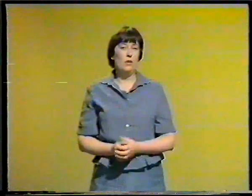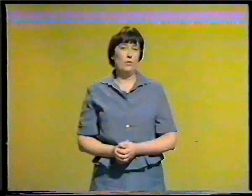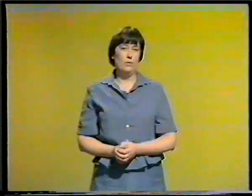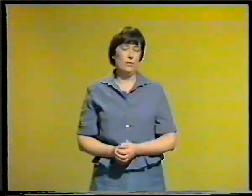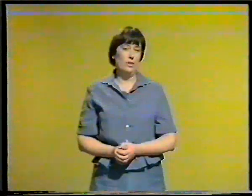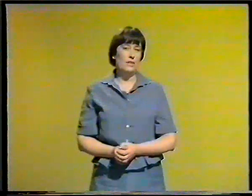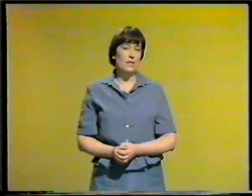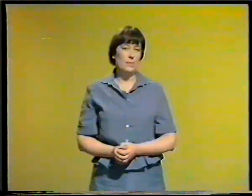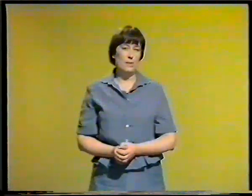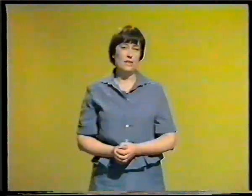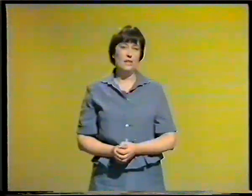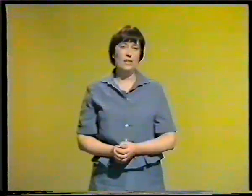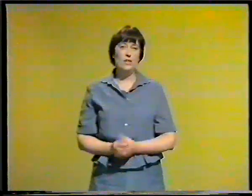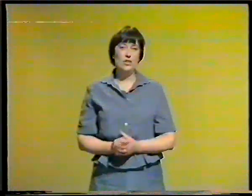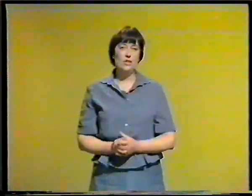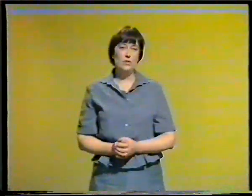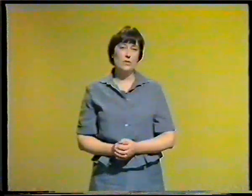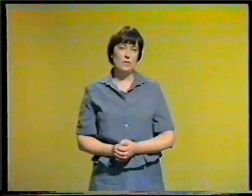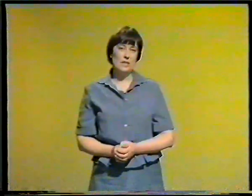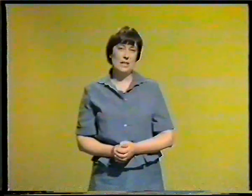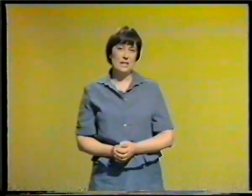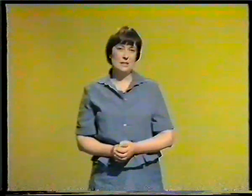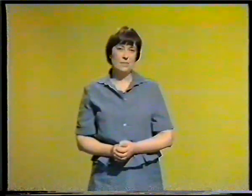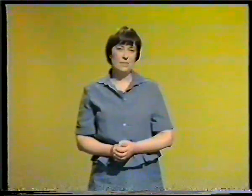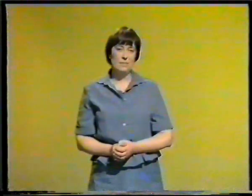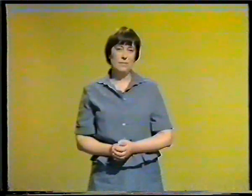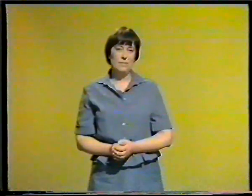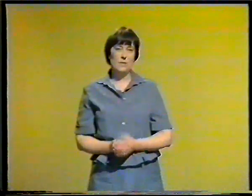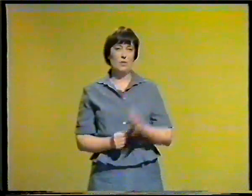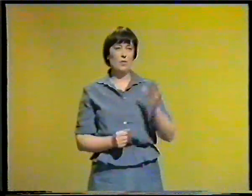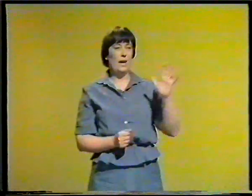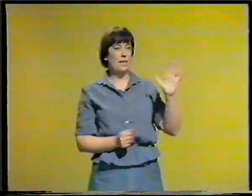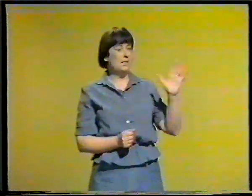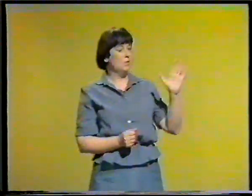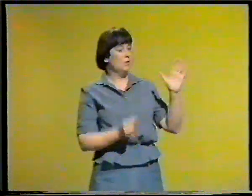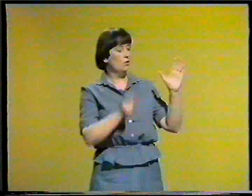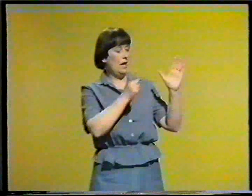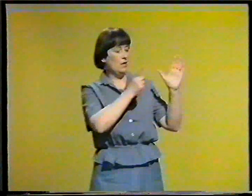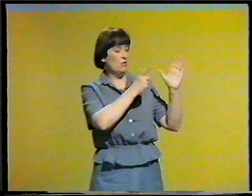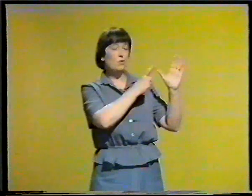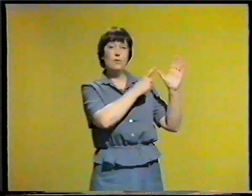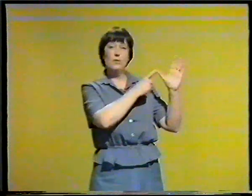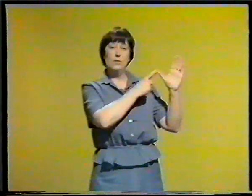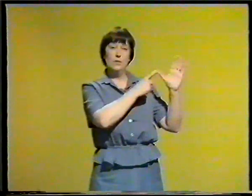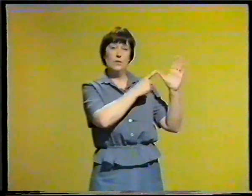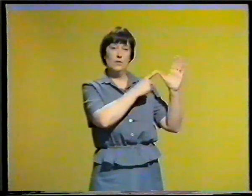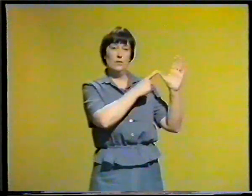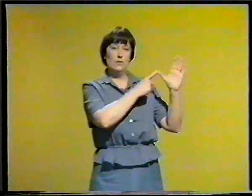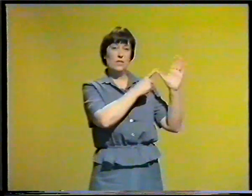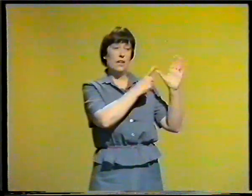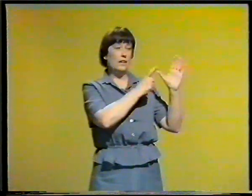whole word, that doesn't matter. Just use the first letter. So if you had someone called Andrew, you'd sign